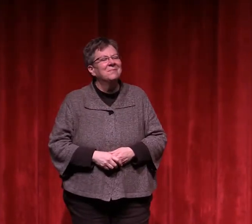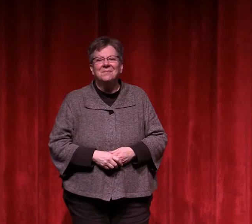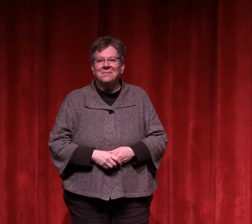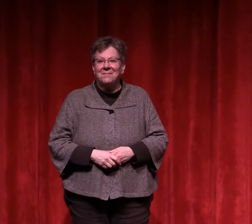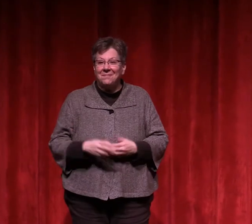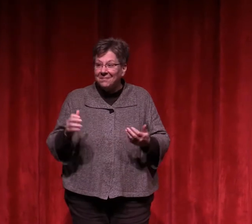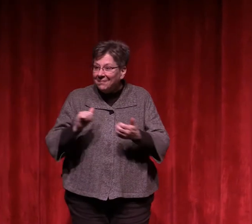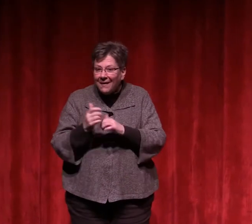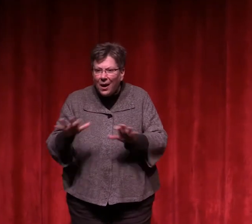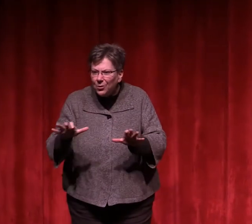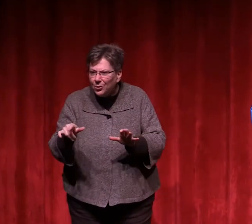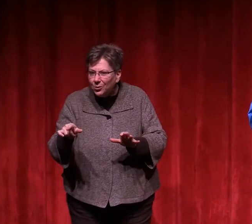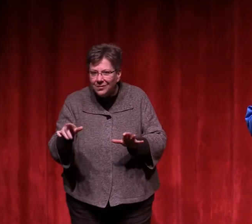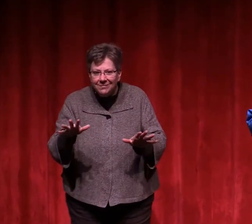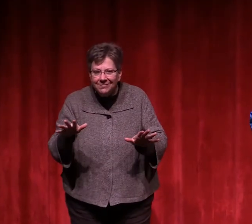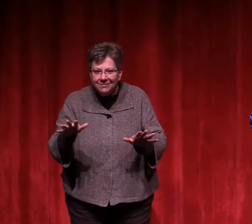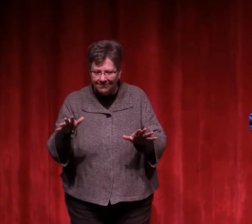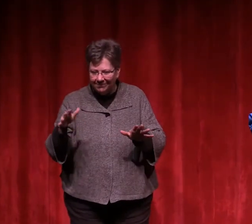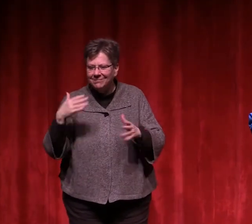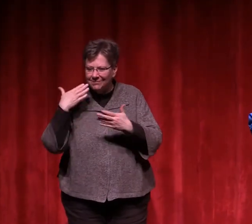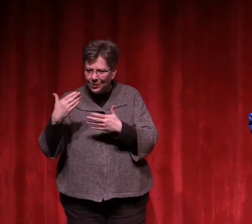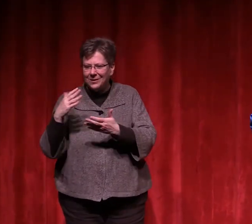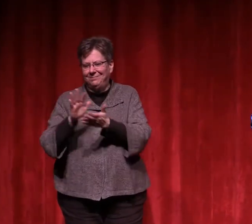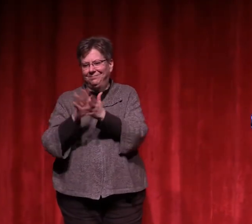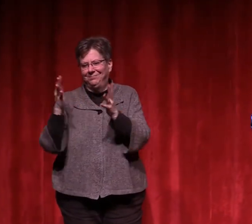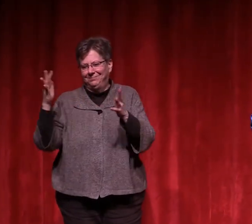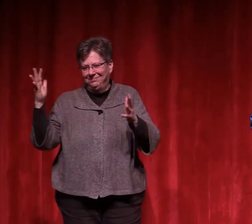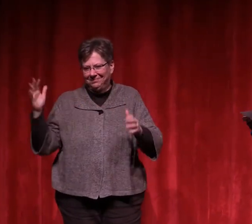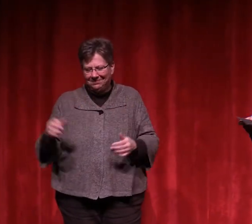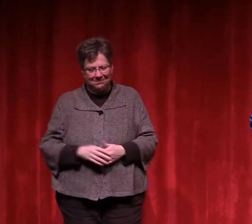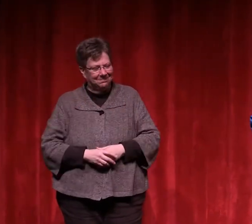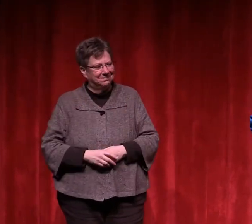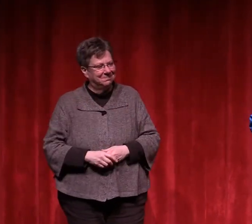How are we all doing? Yeah.